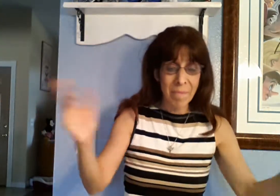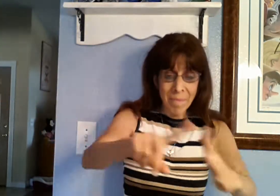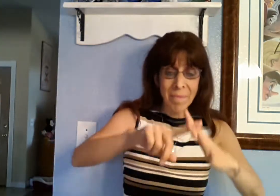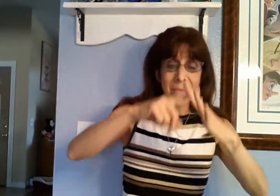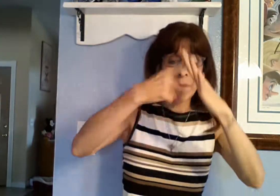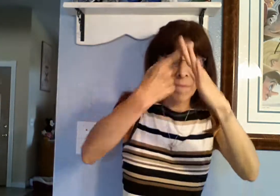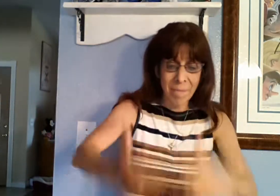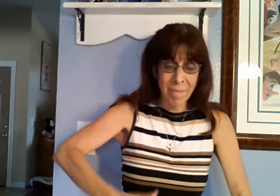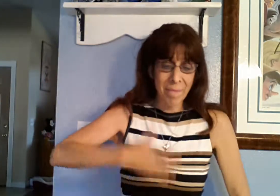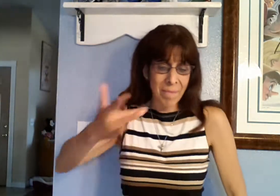to win.